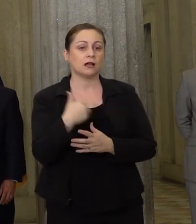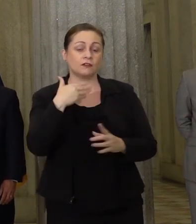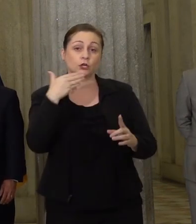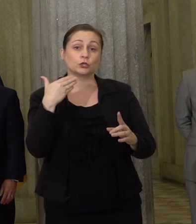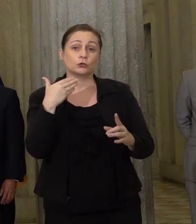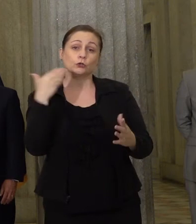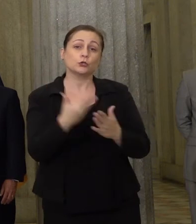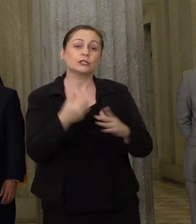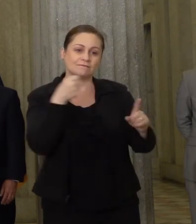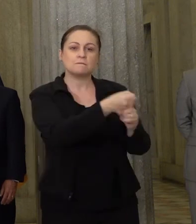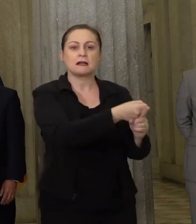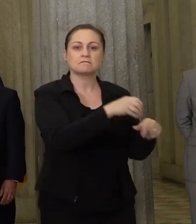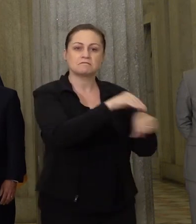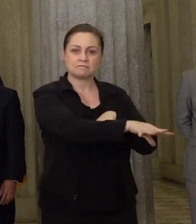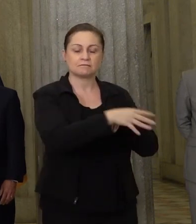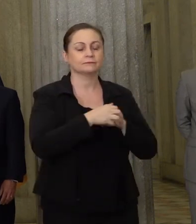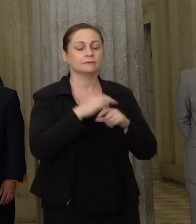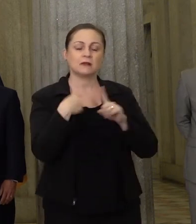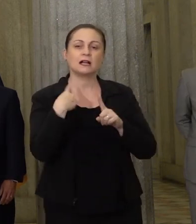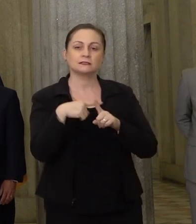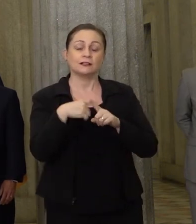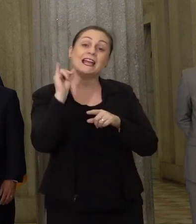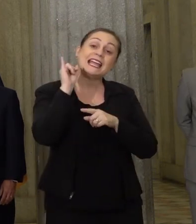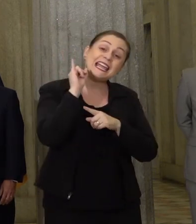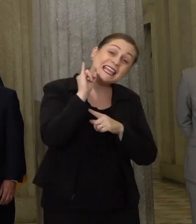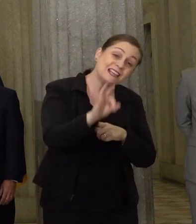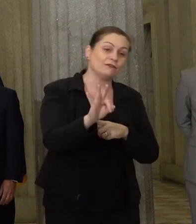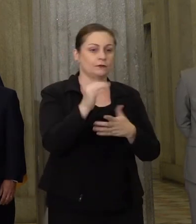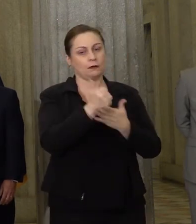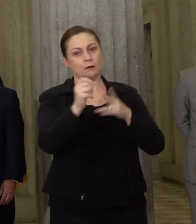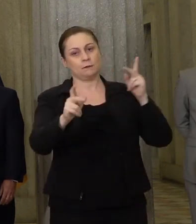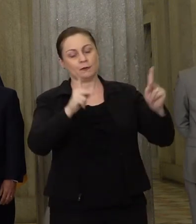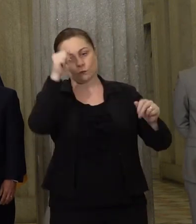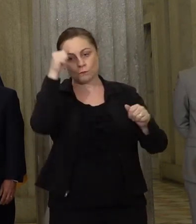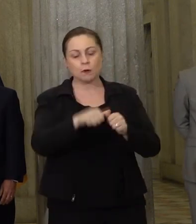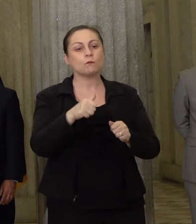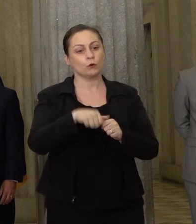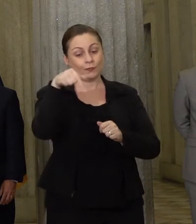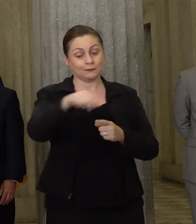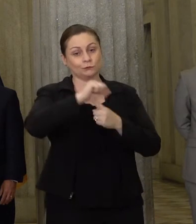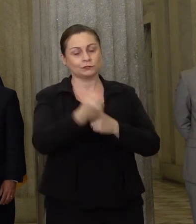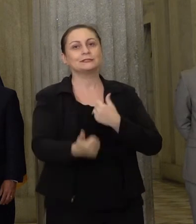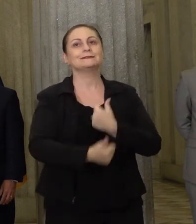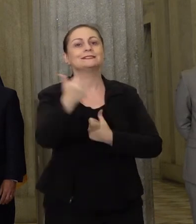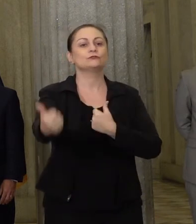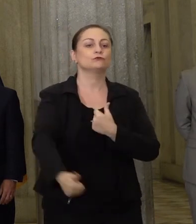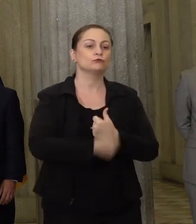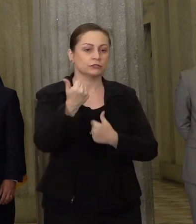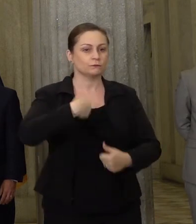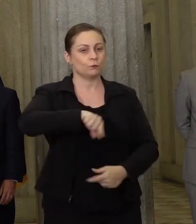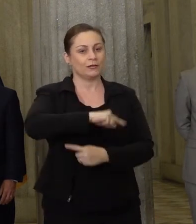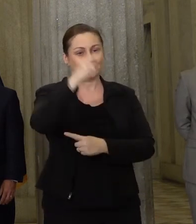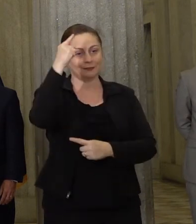a good positive impact, if only to remind people how dangerous this situation is. But we think that as